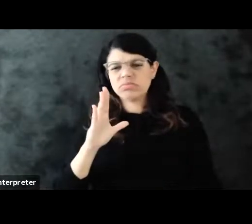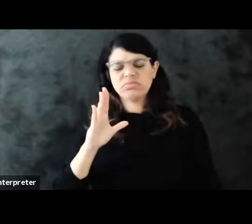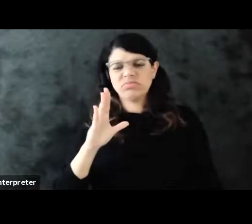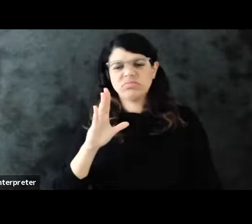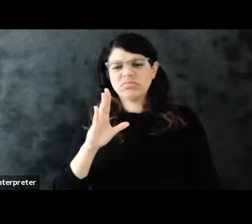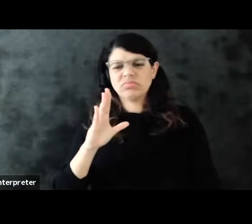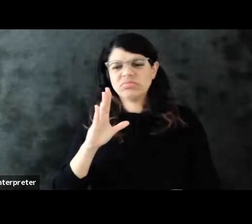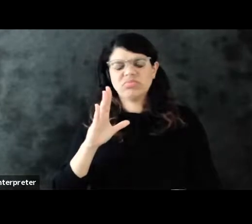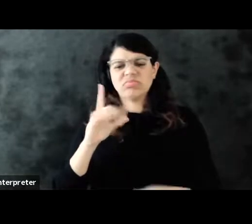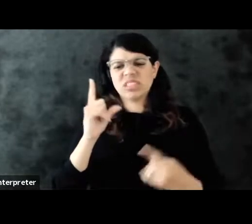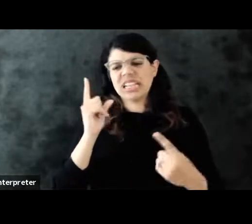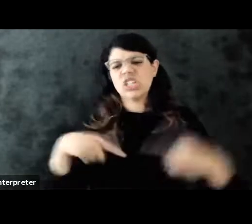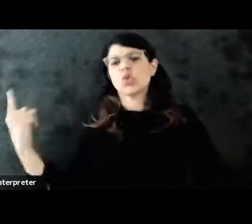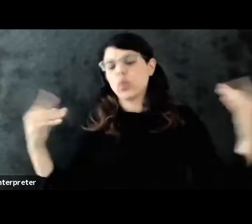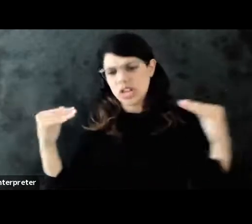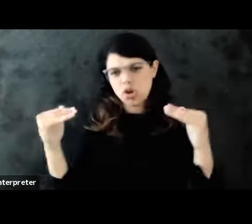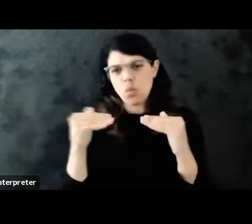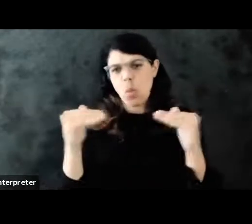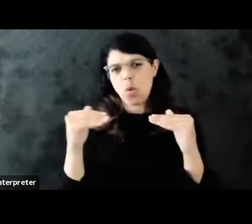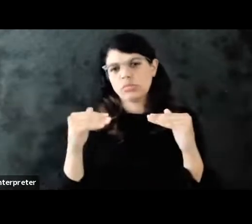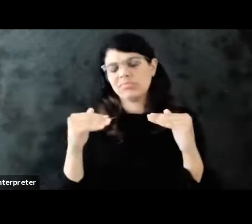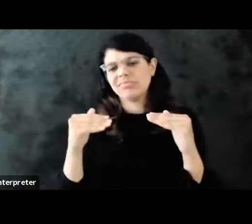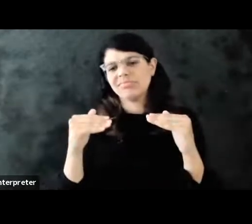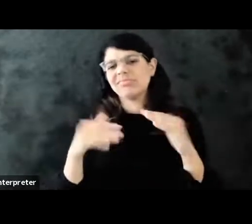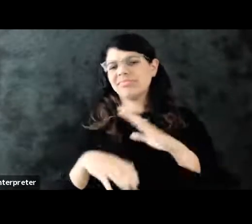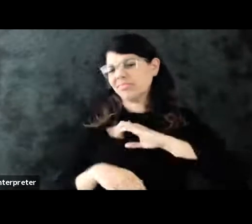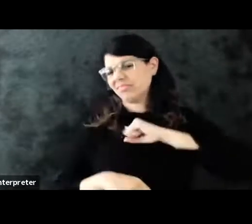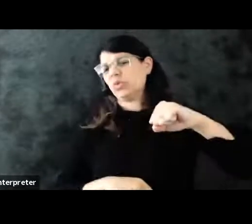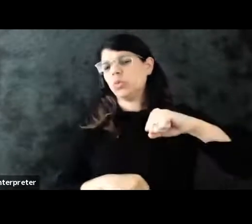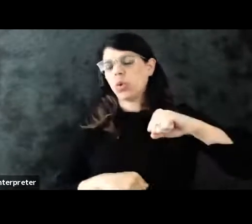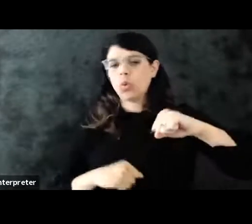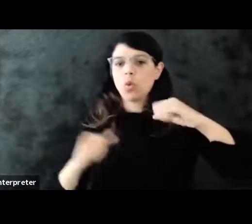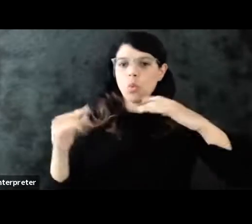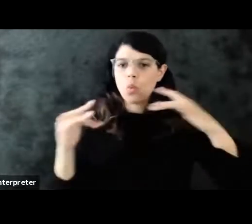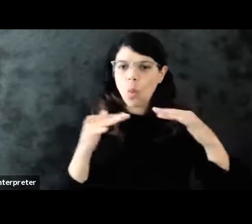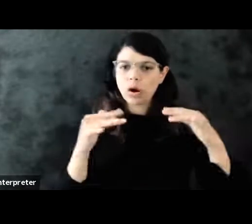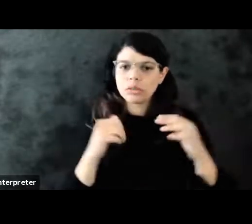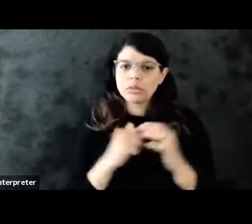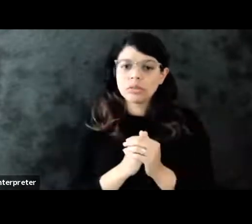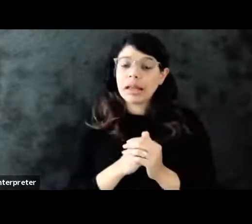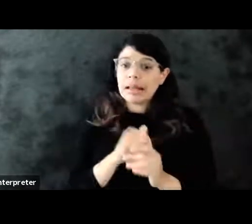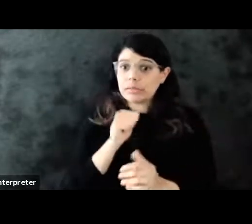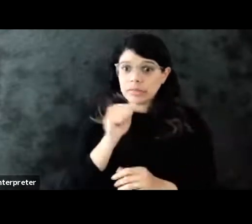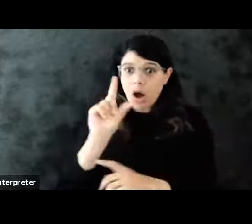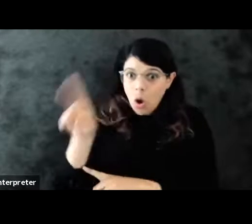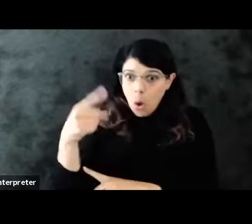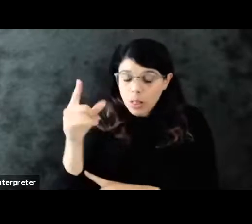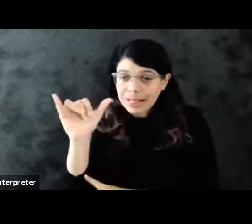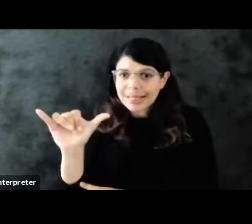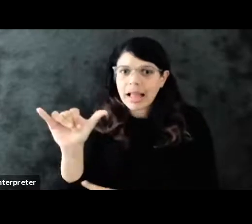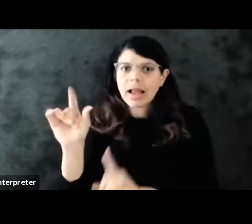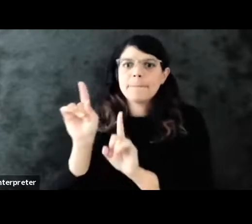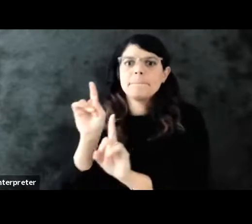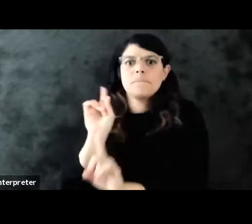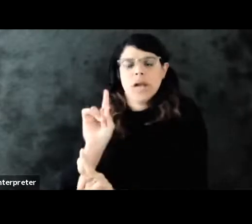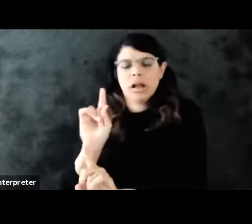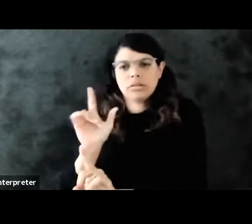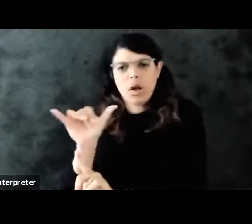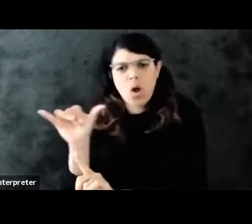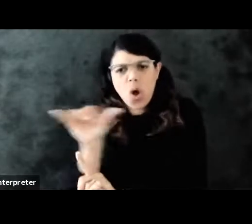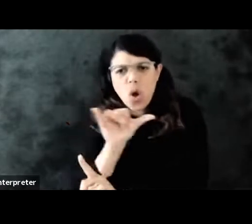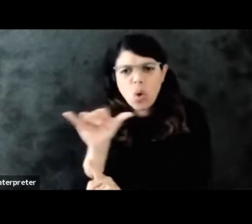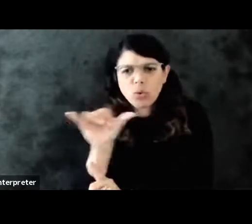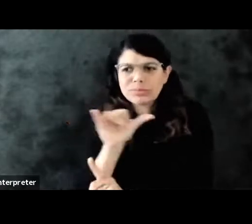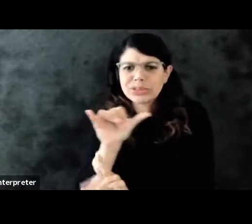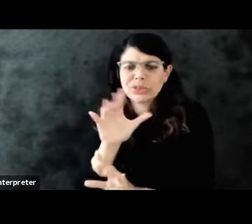war, but the corrupt economic system. He was far from being a socialist, but he was like an FDR. Franklin Delano